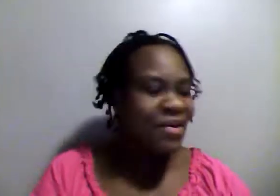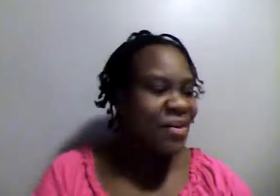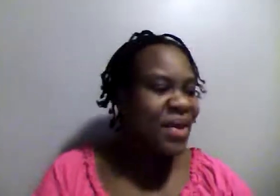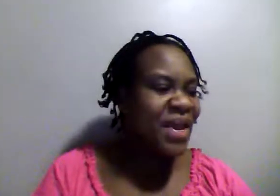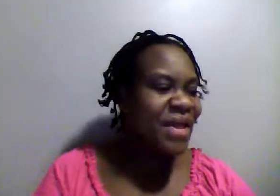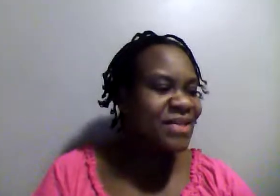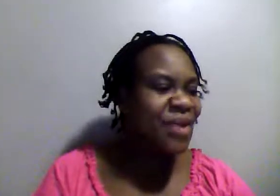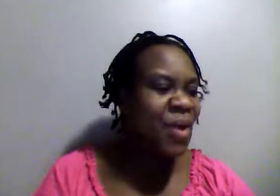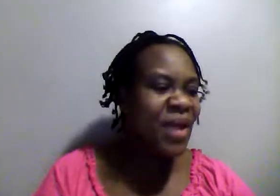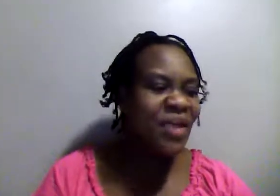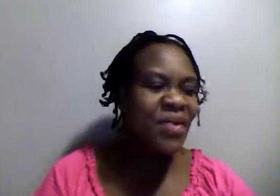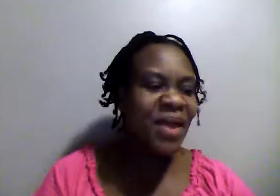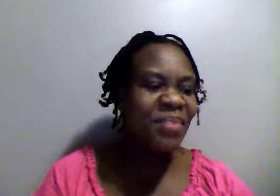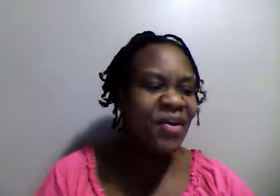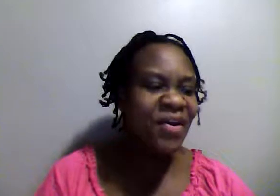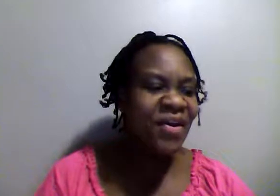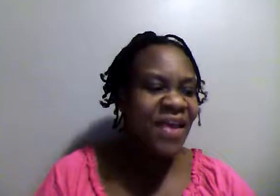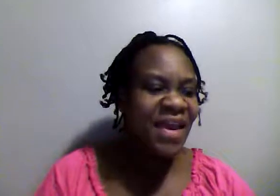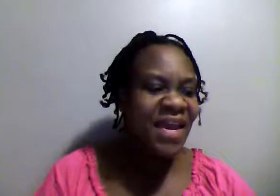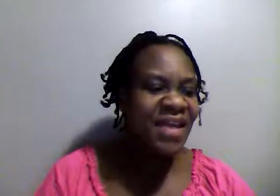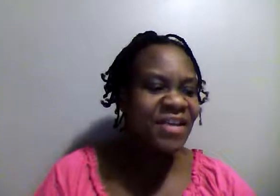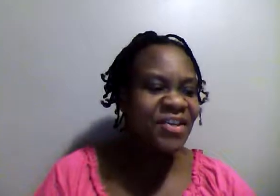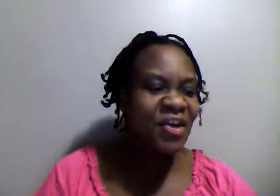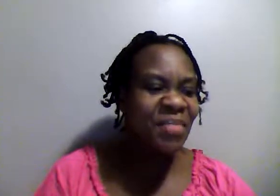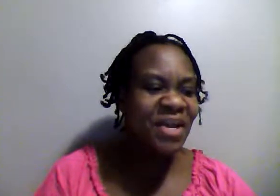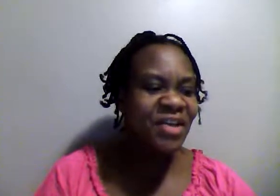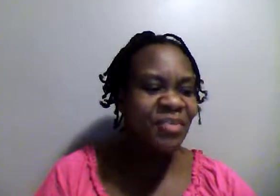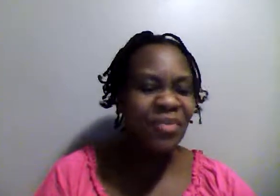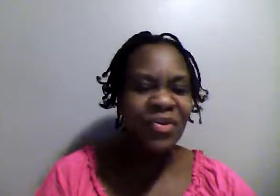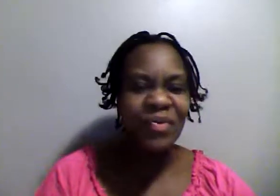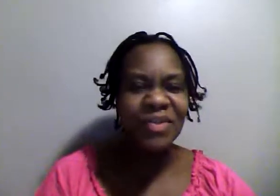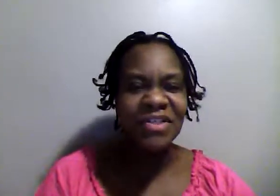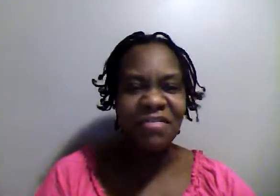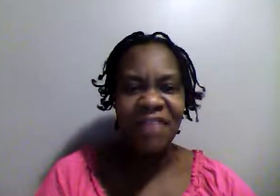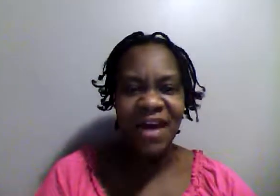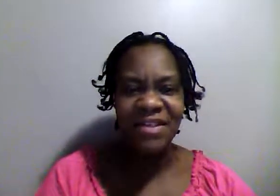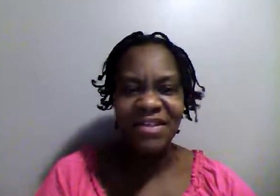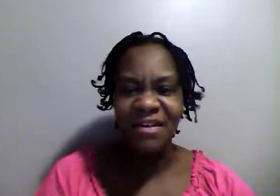Okay, yes. So how can you help your indeterminate to produce faster?